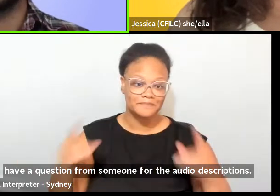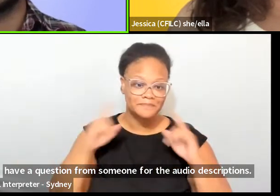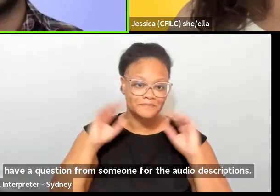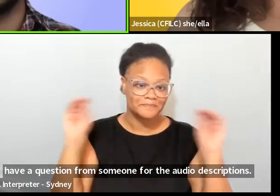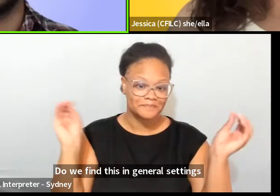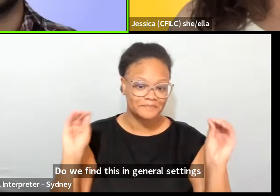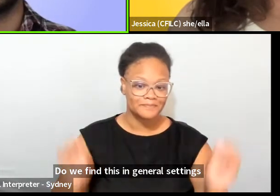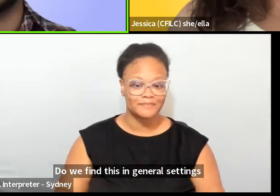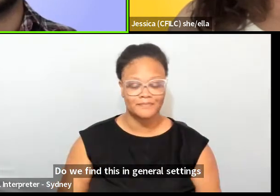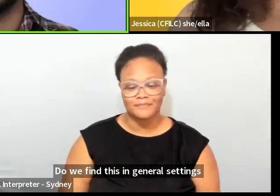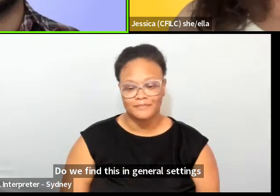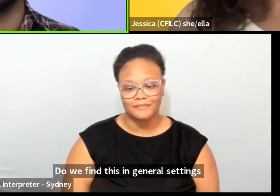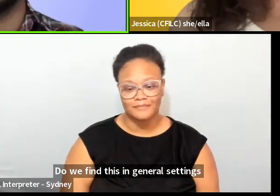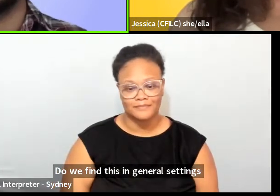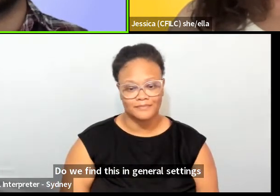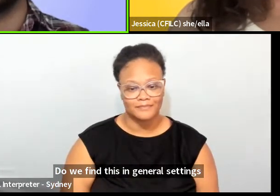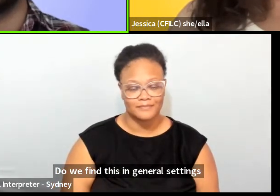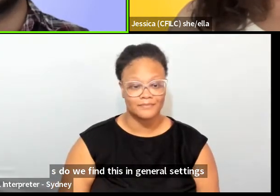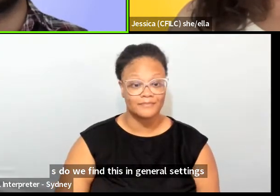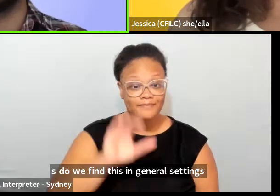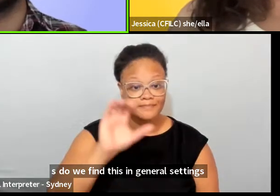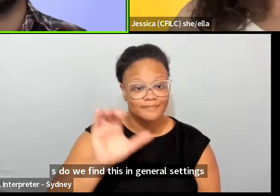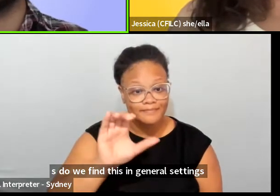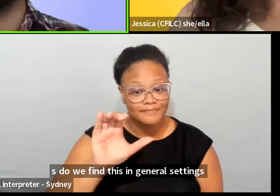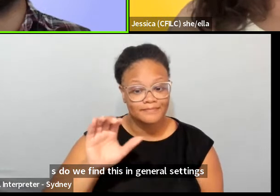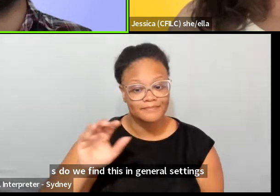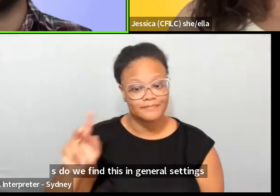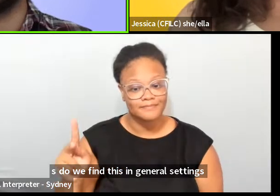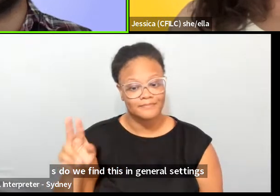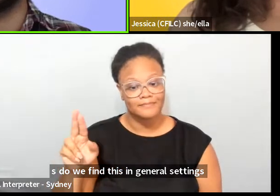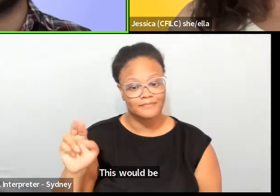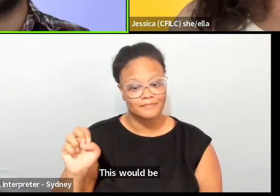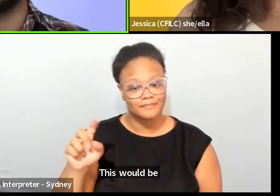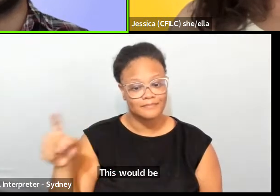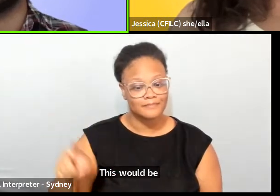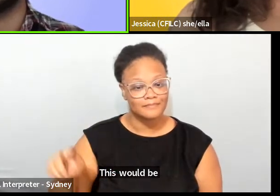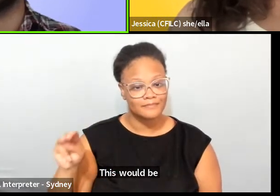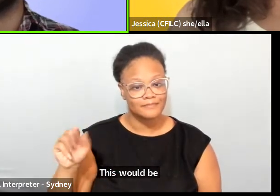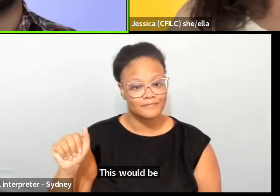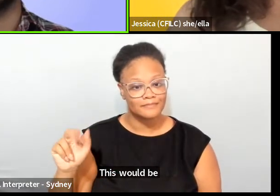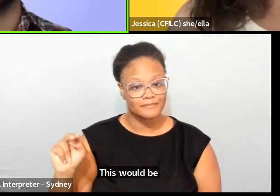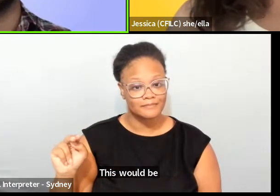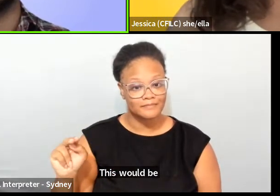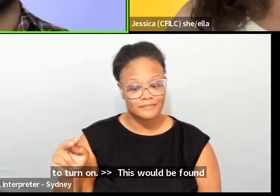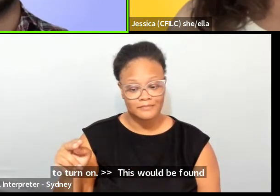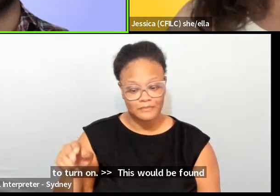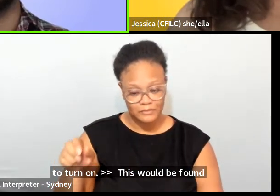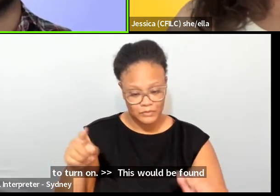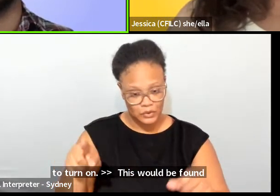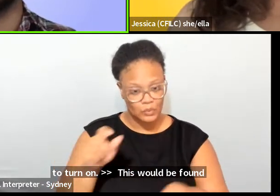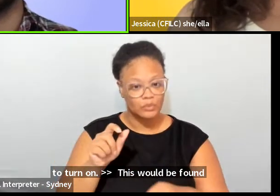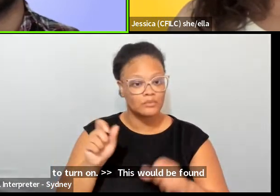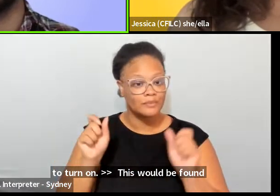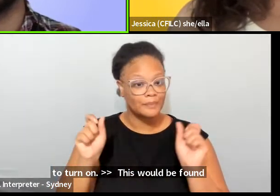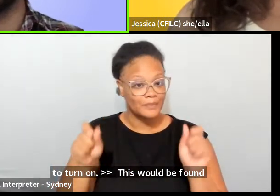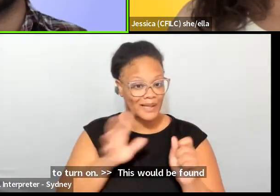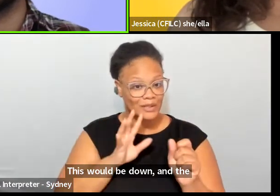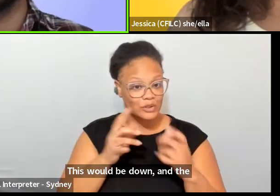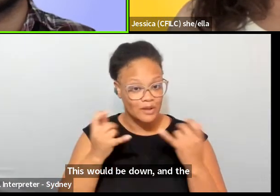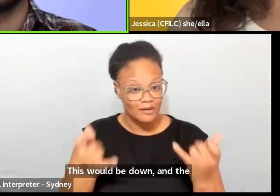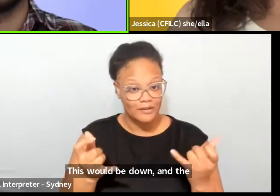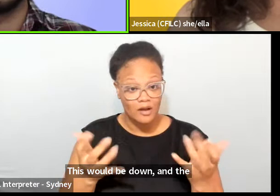Okay, C. Cressman, you're able to talk. So if you want to come on mic and ask your question, feel free to do so.